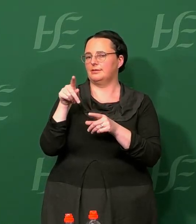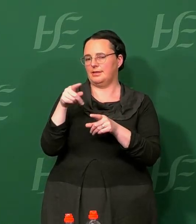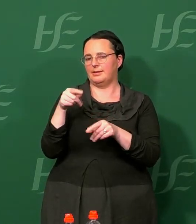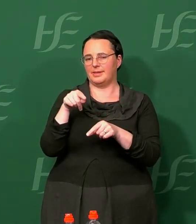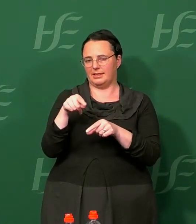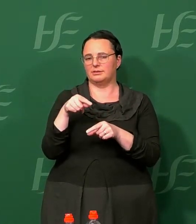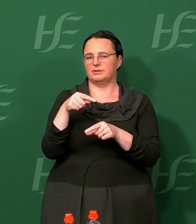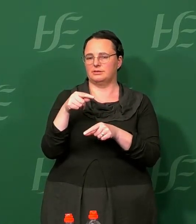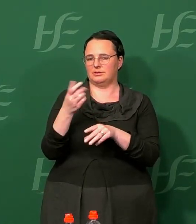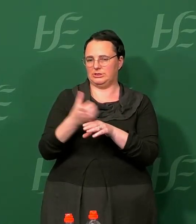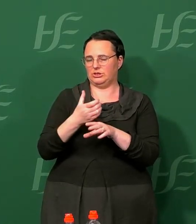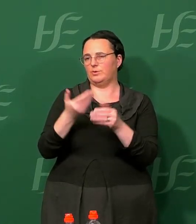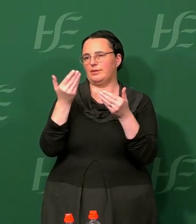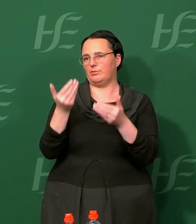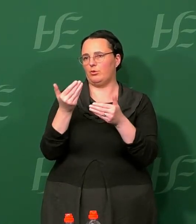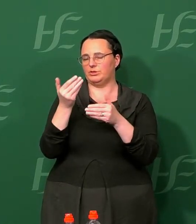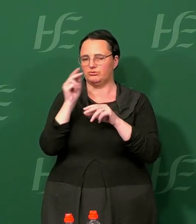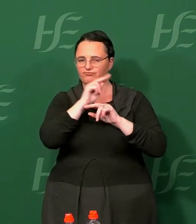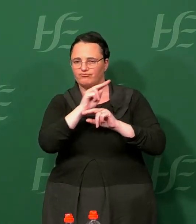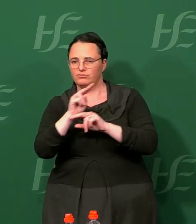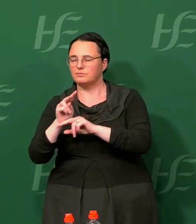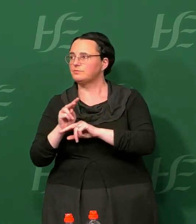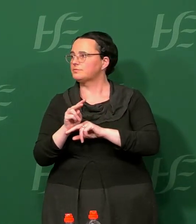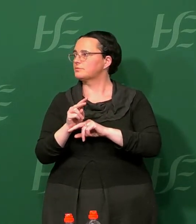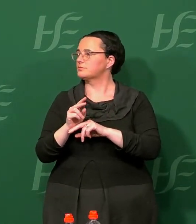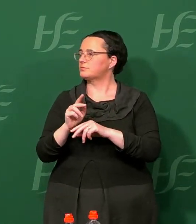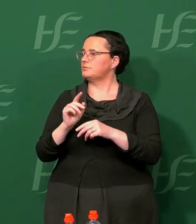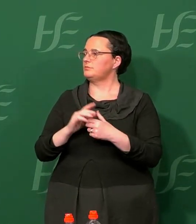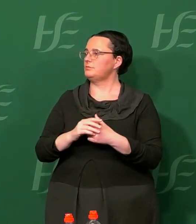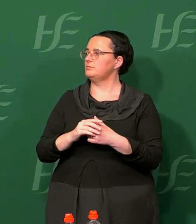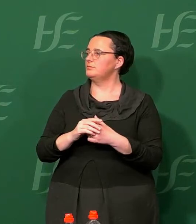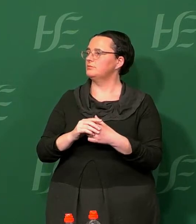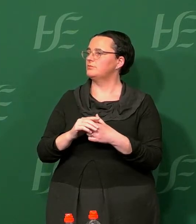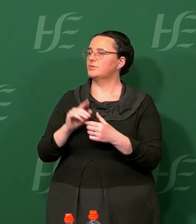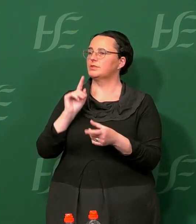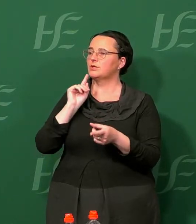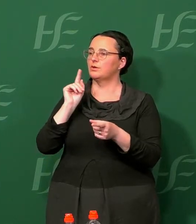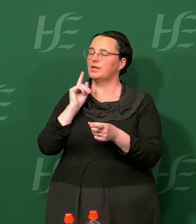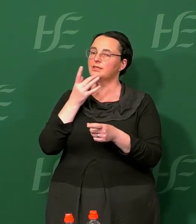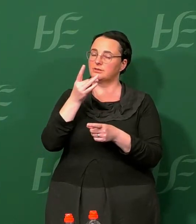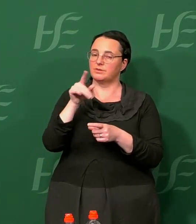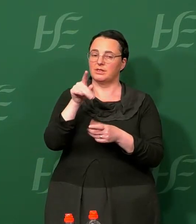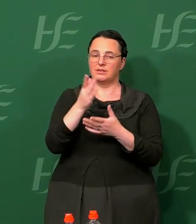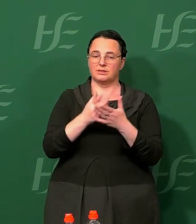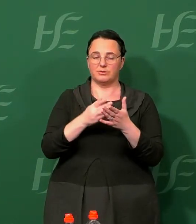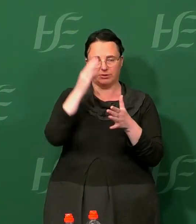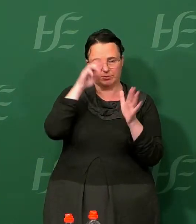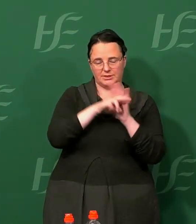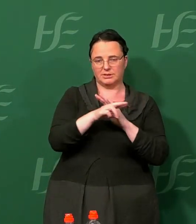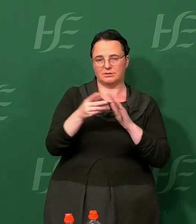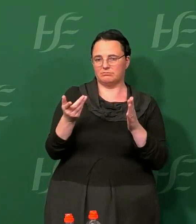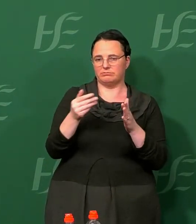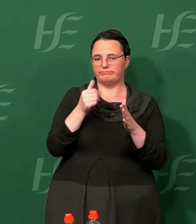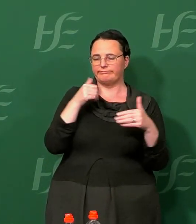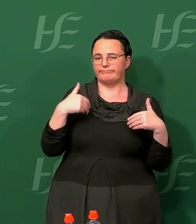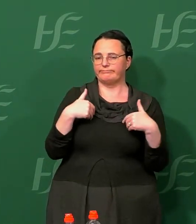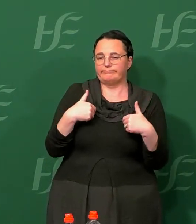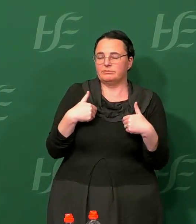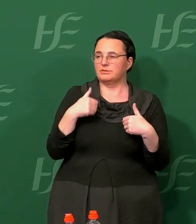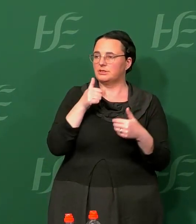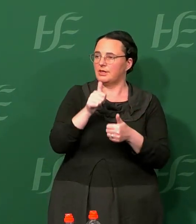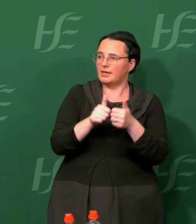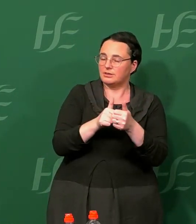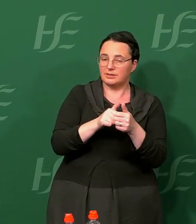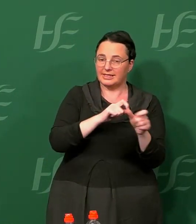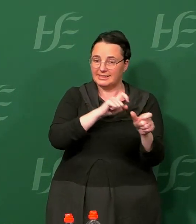continuing. Okay, so some of those managers who didn't act on the concerns raised by staff, it's possible that some of those managers might be in place still